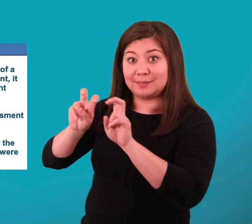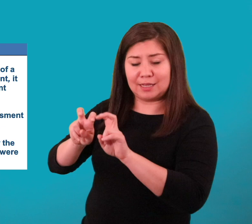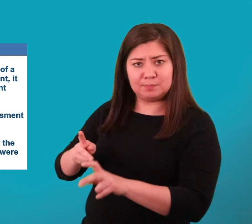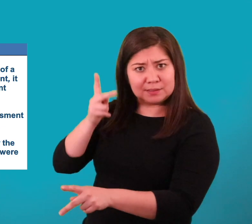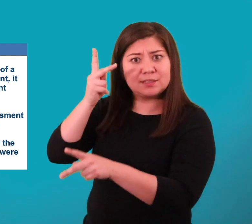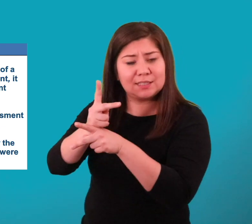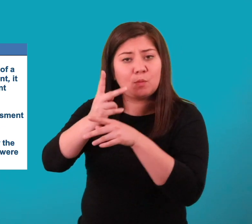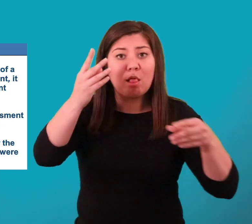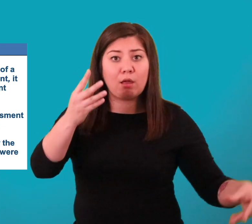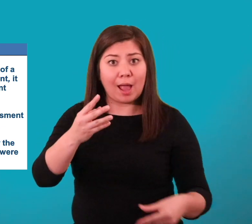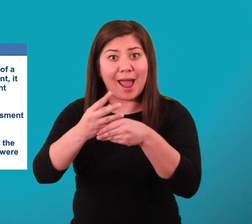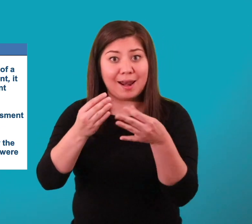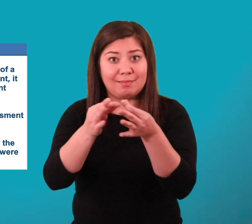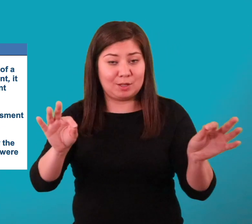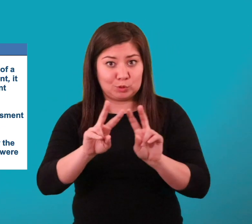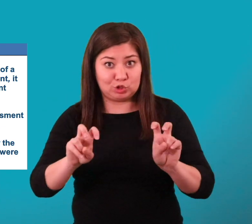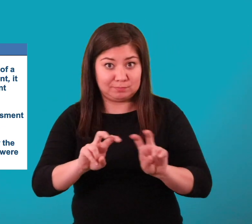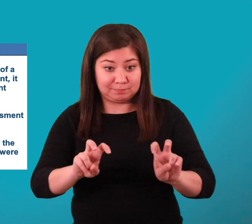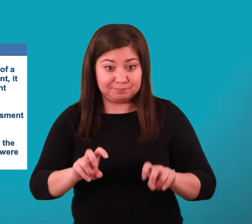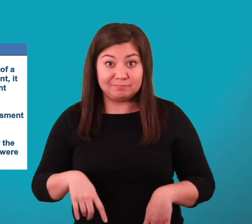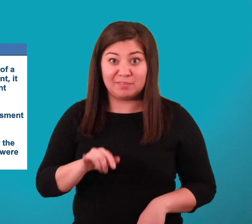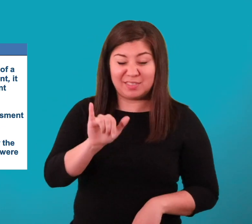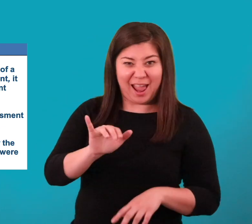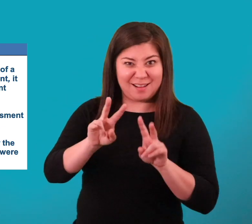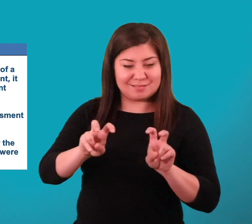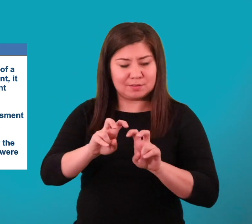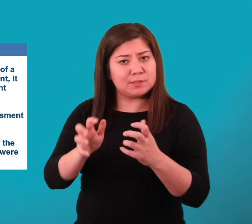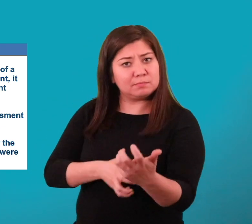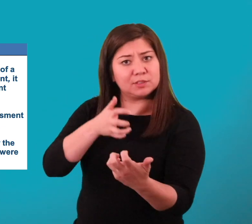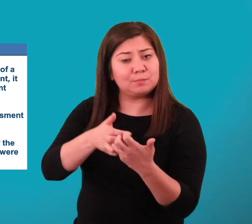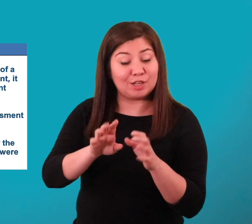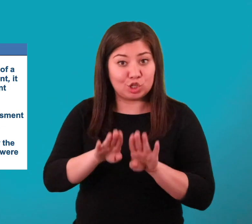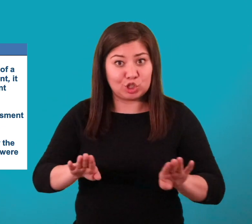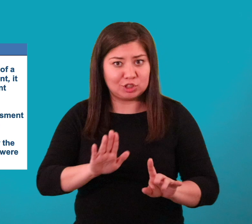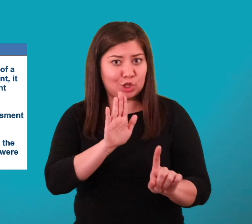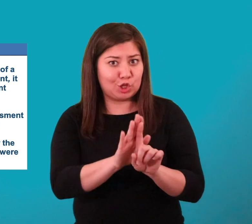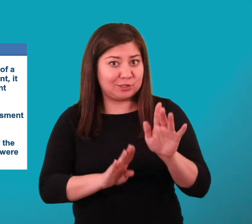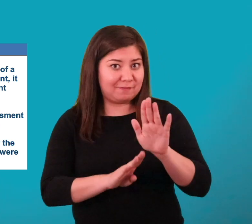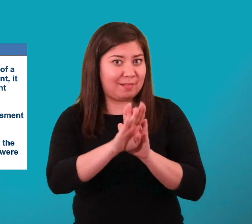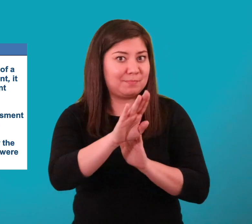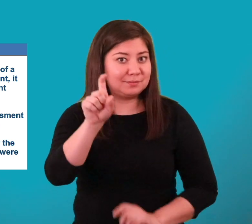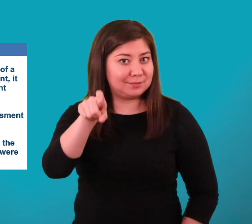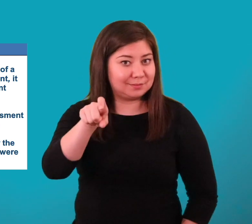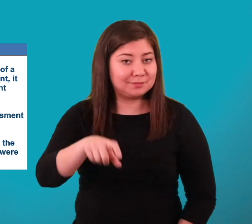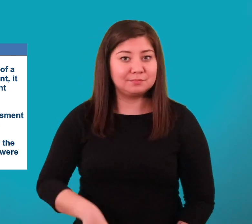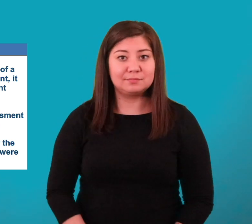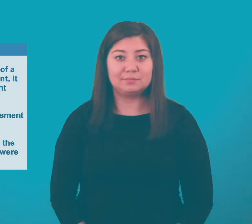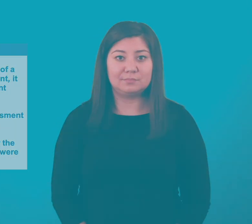federal law, assessment materials must be appropriate to assess specific areas for developmental needs and used for specific purposes for which they